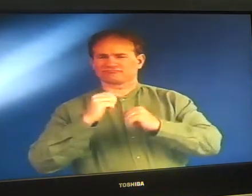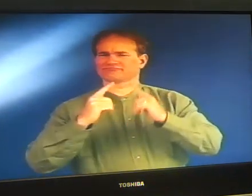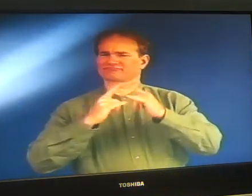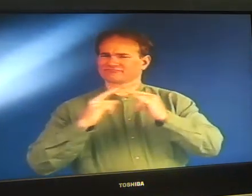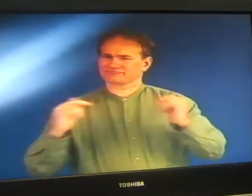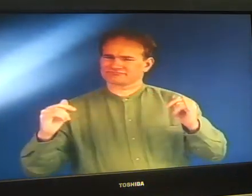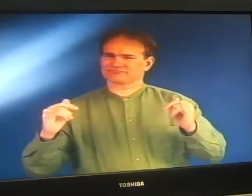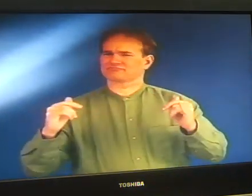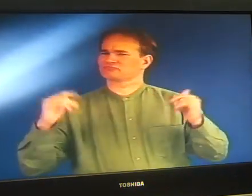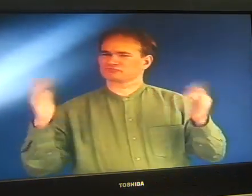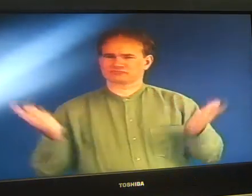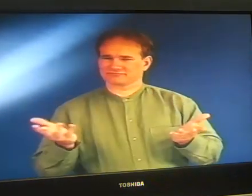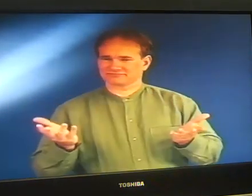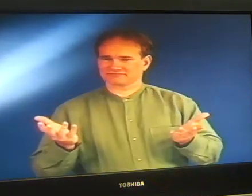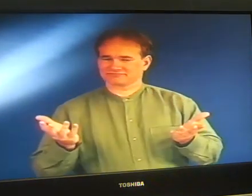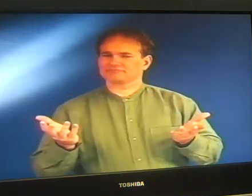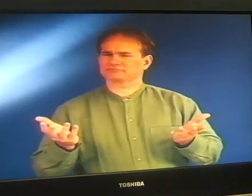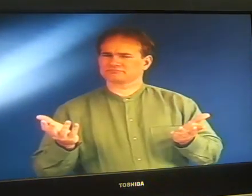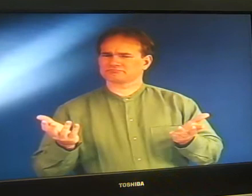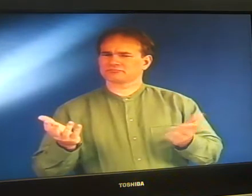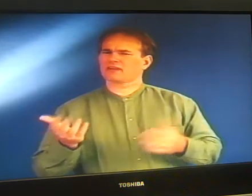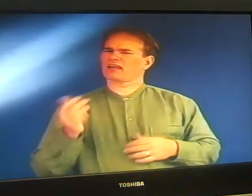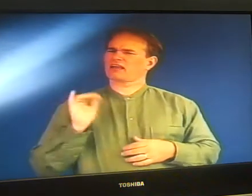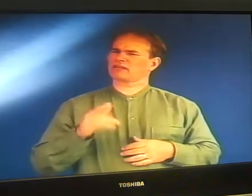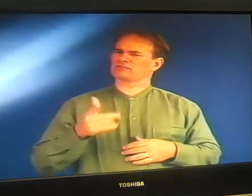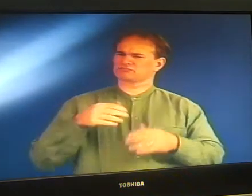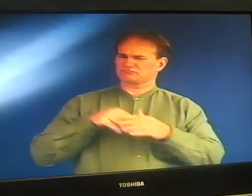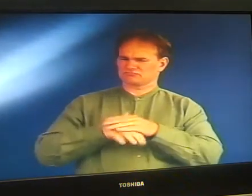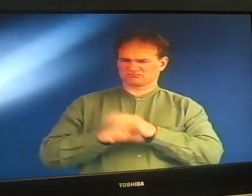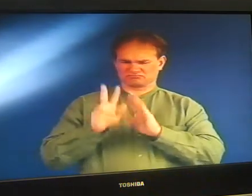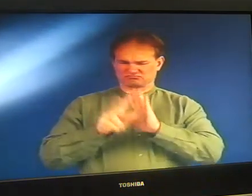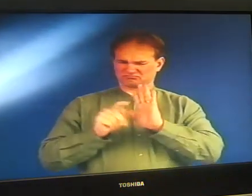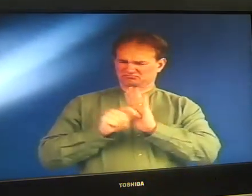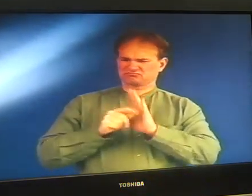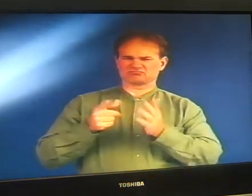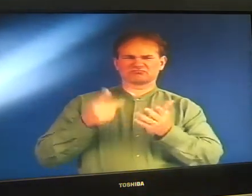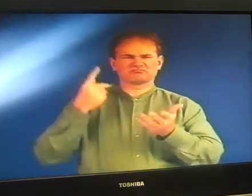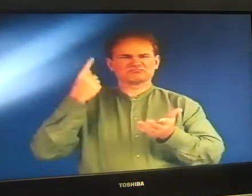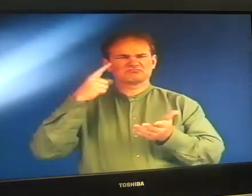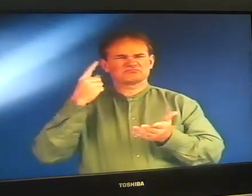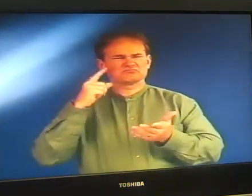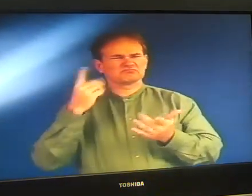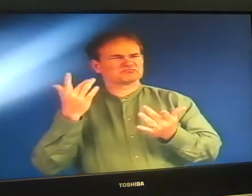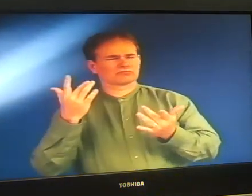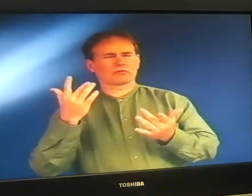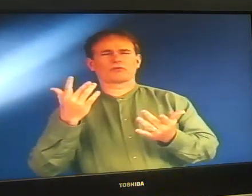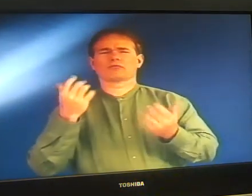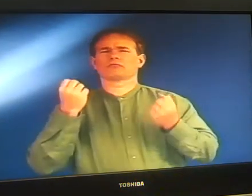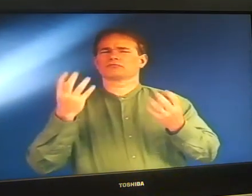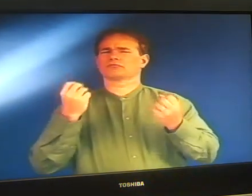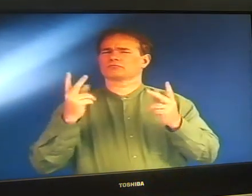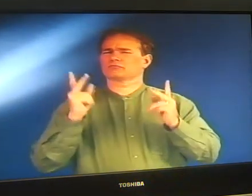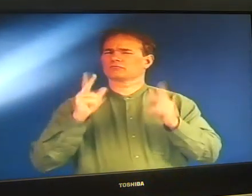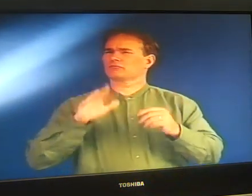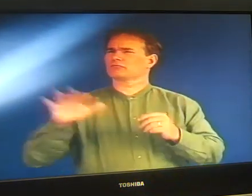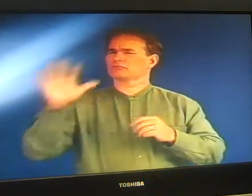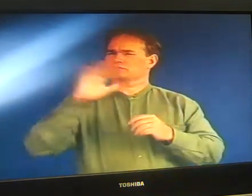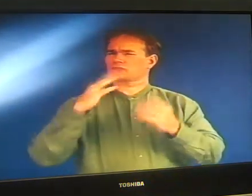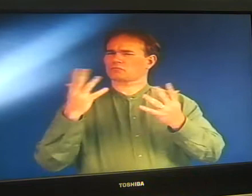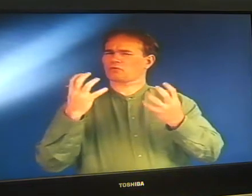Welcome to the ASL review, structure and language. In this video, the point of this video is to see